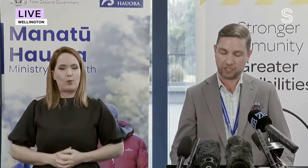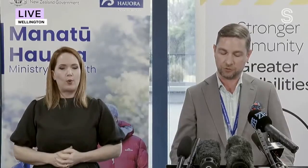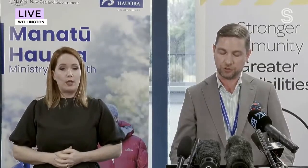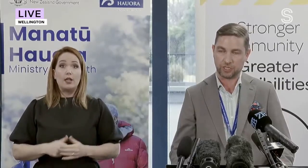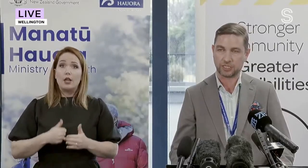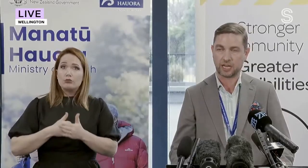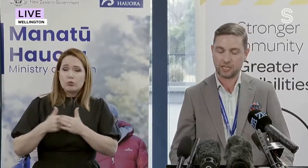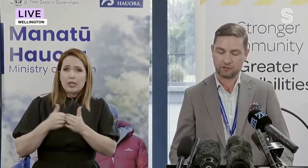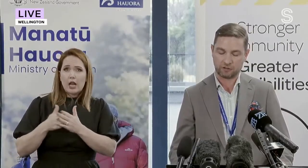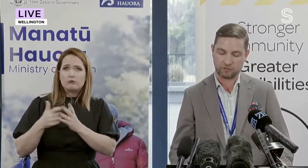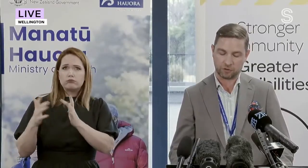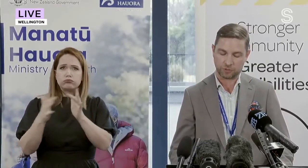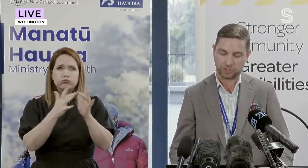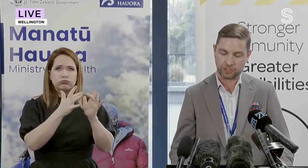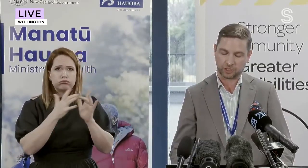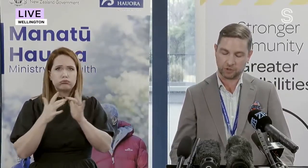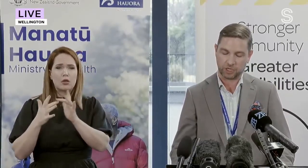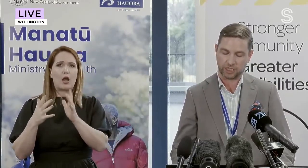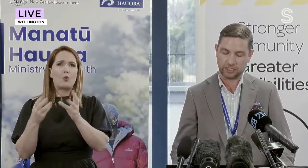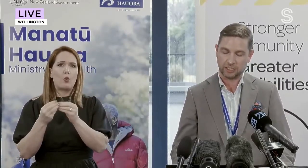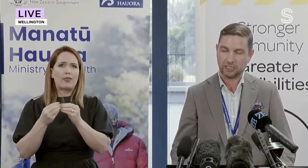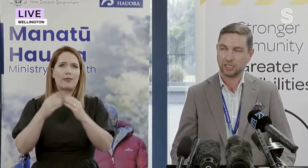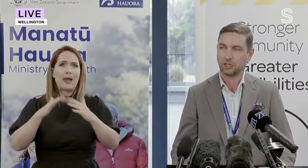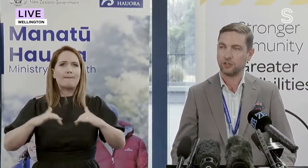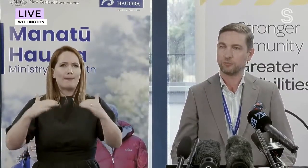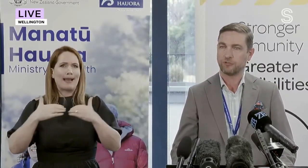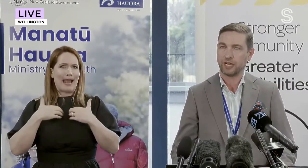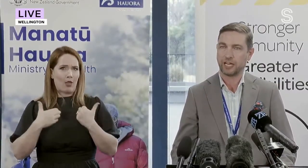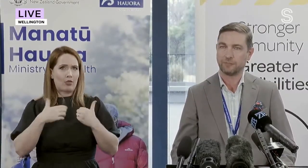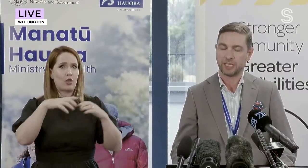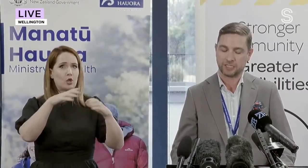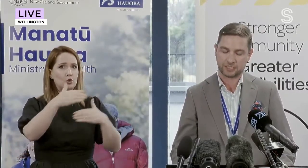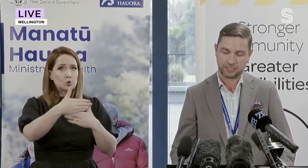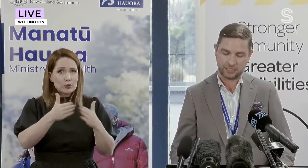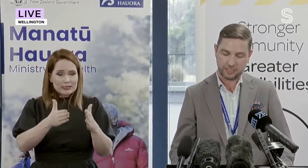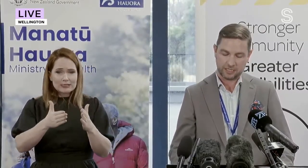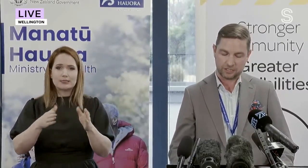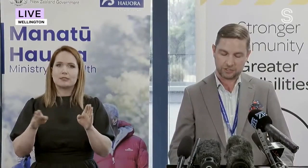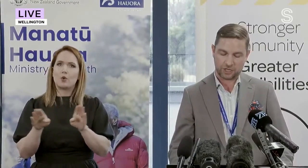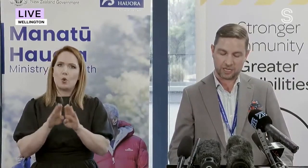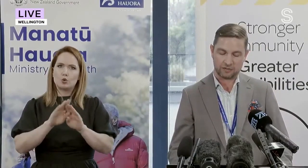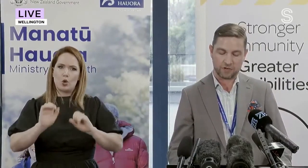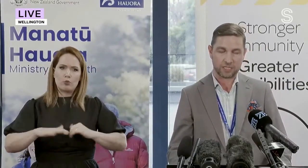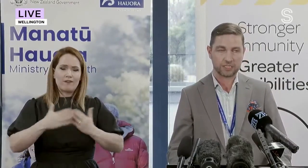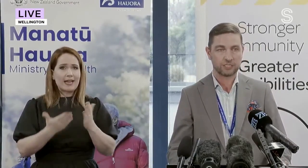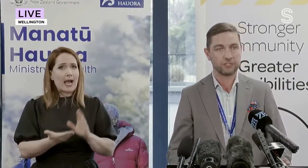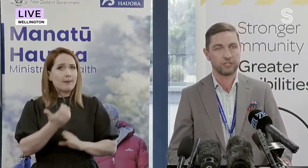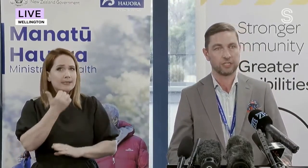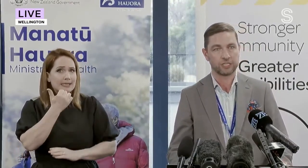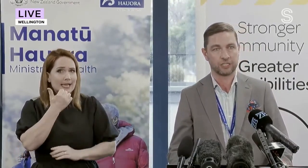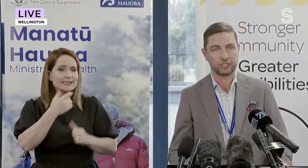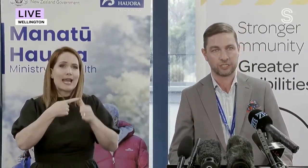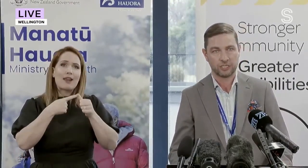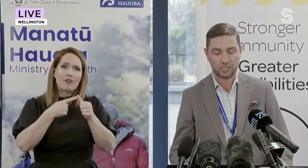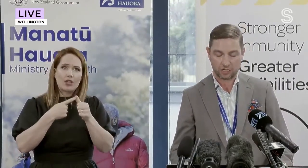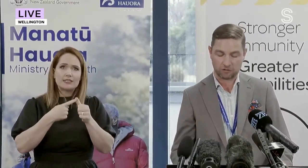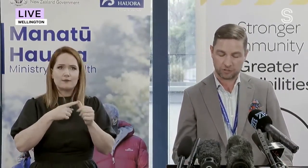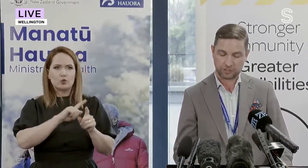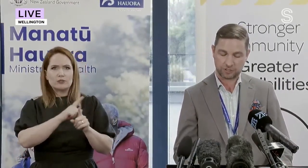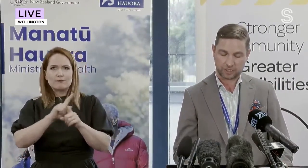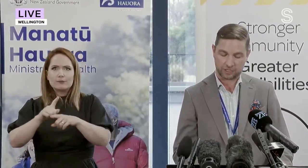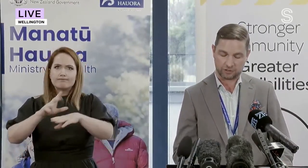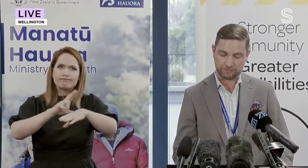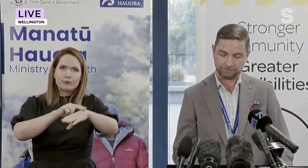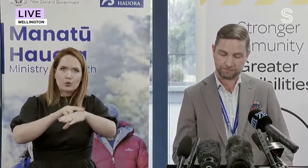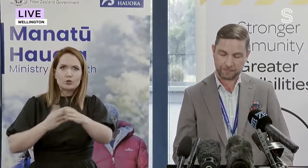our public health units and other groups within the community, including providing updates and advice to clinicians